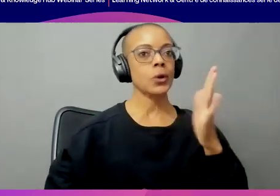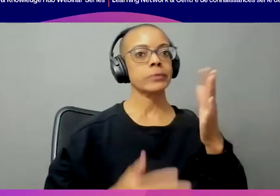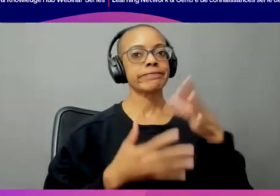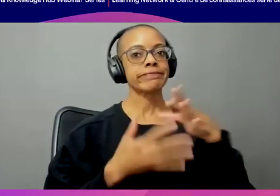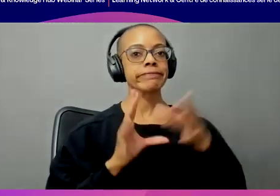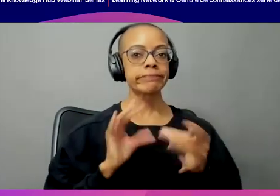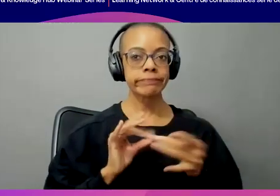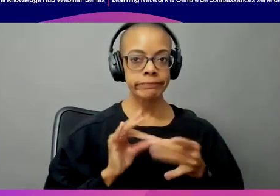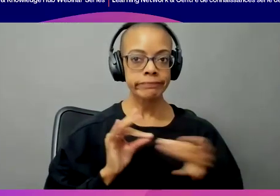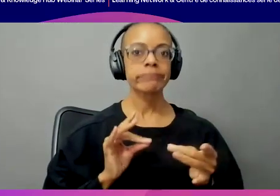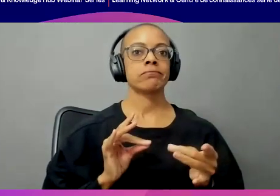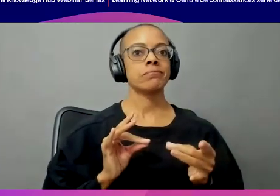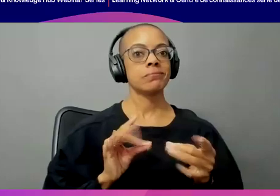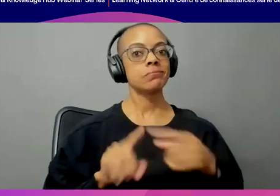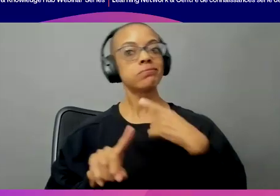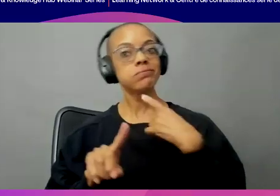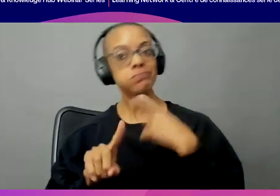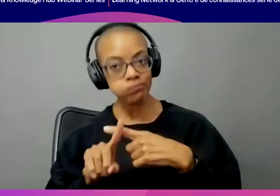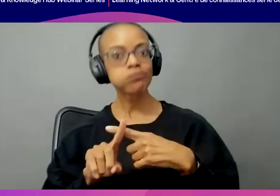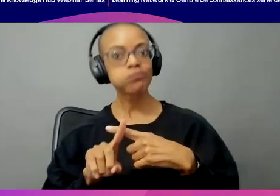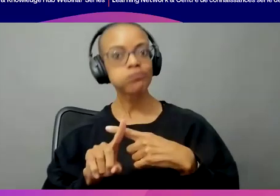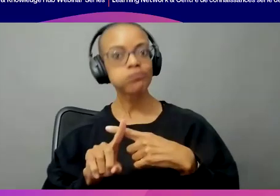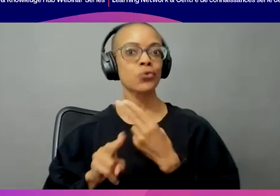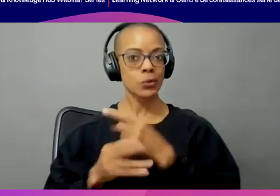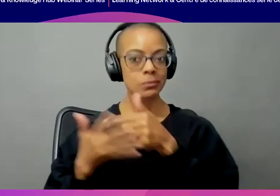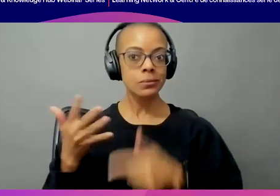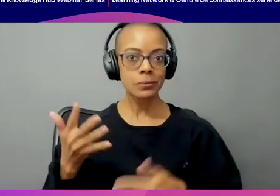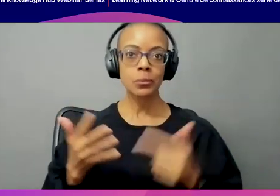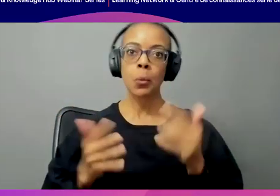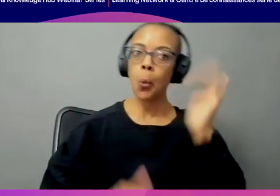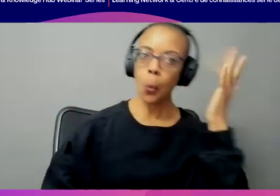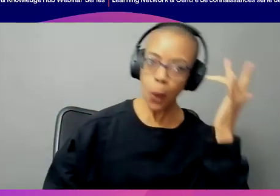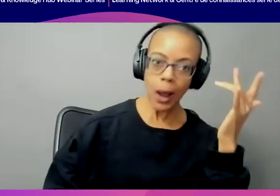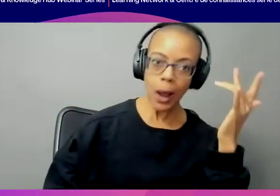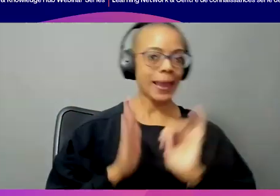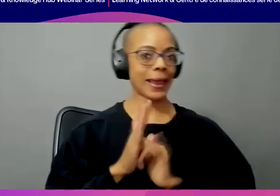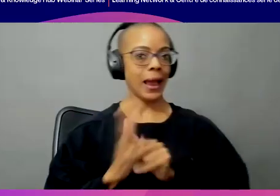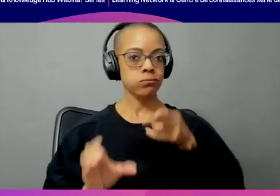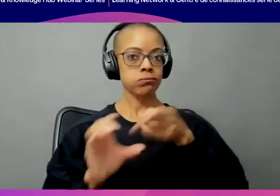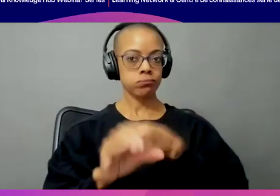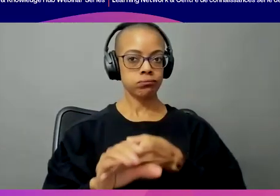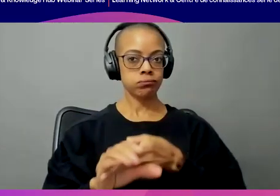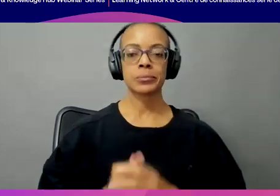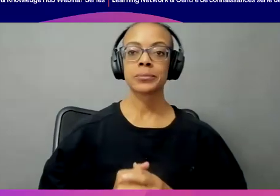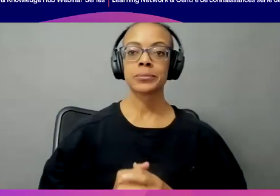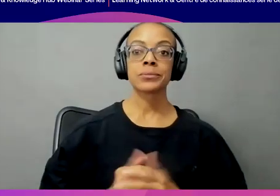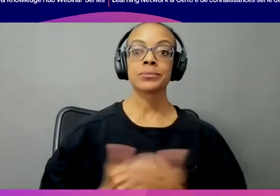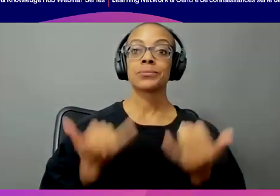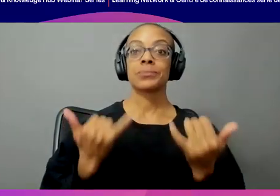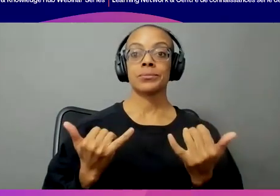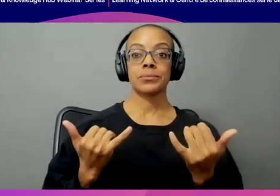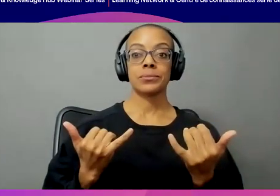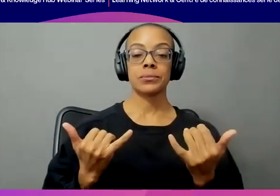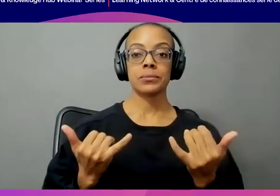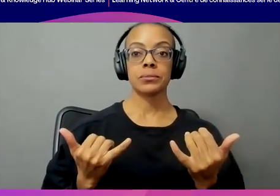some of the advantages of using this and why and how people can engage. So from here, I'd like